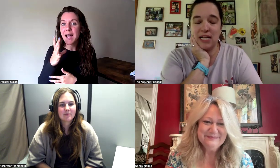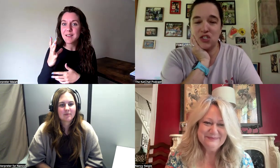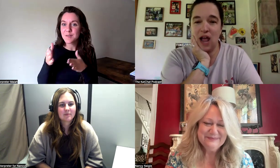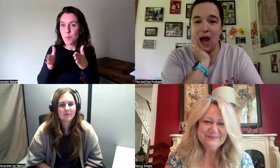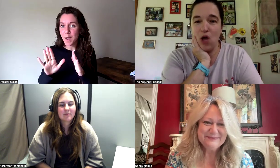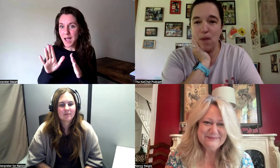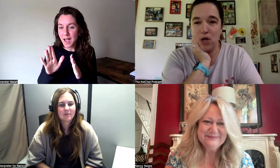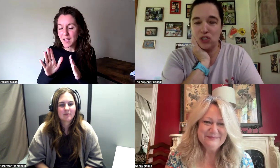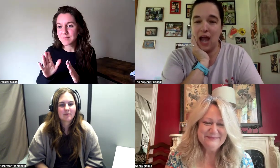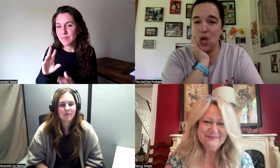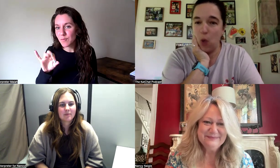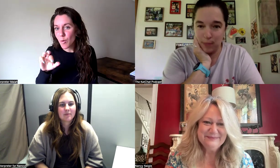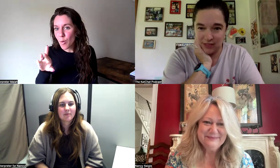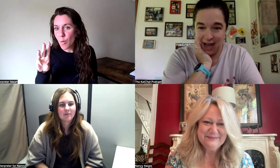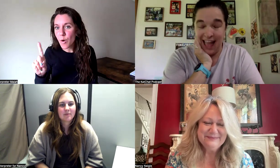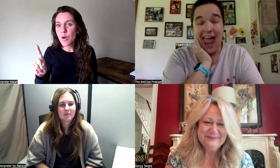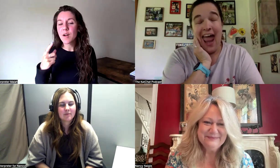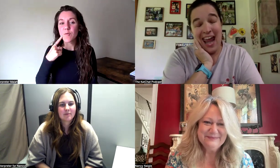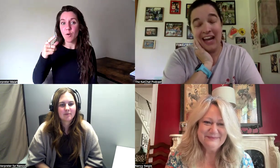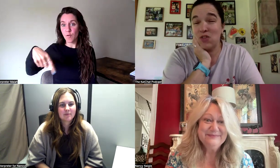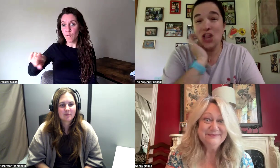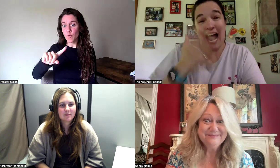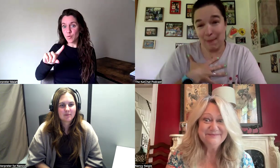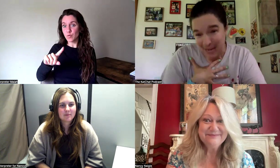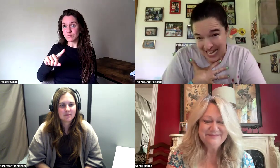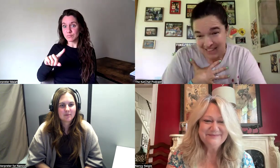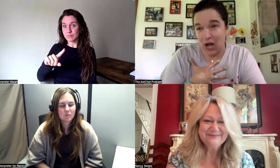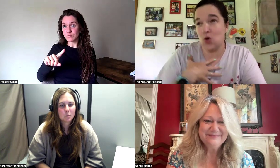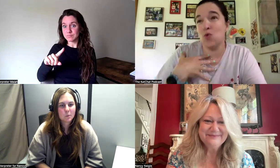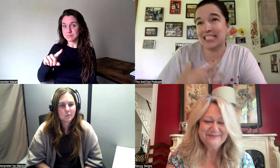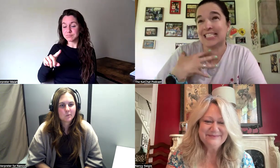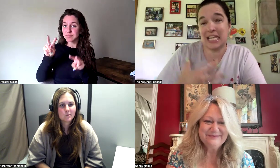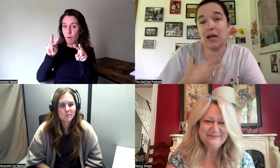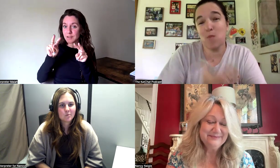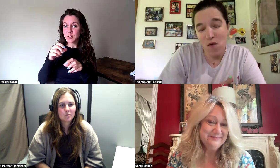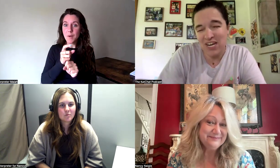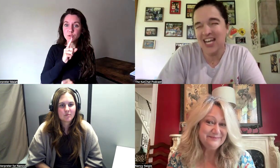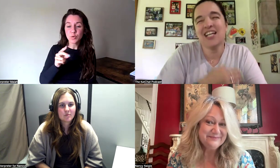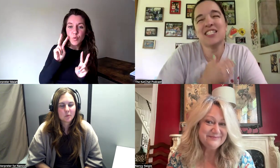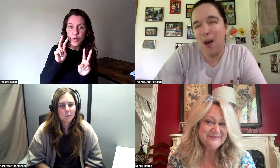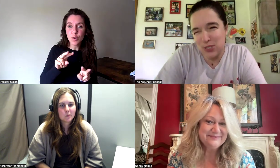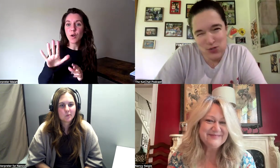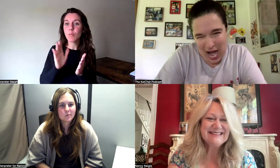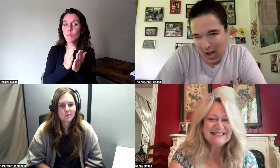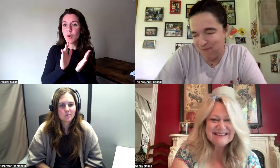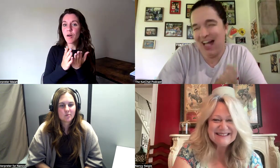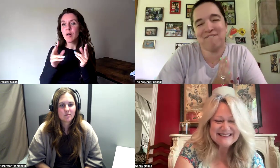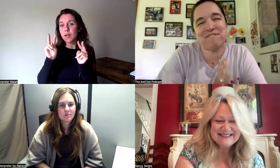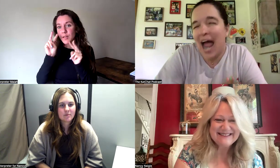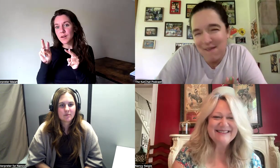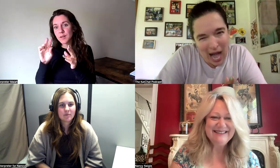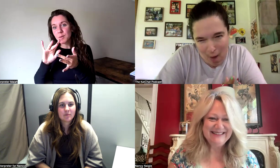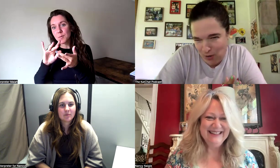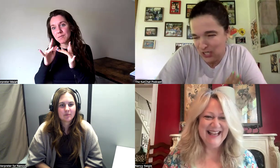there, please check out her book and her website. And if you're like me, that you need to see a movie, subscribe for